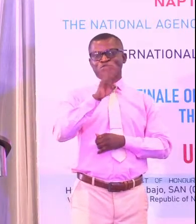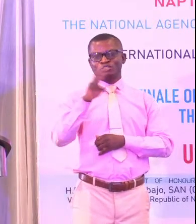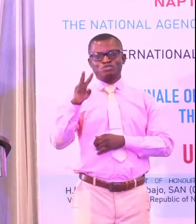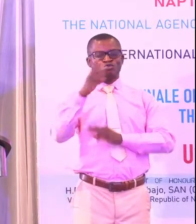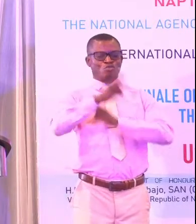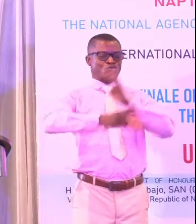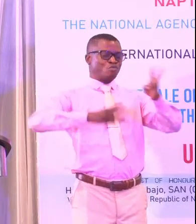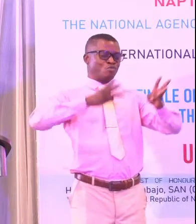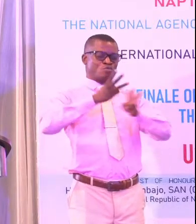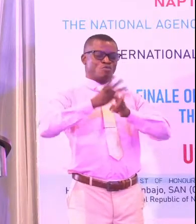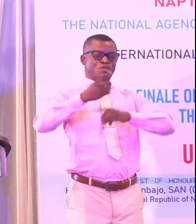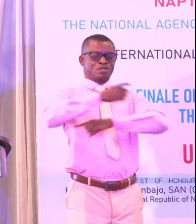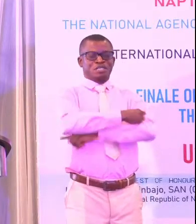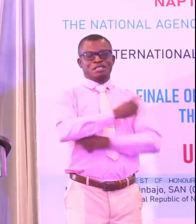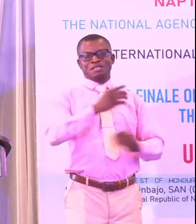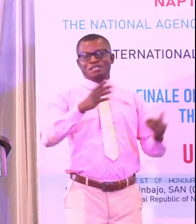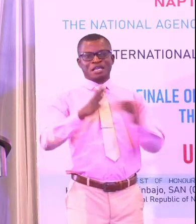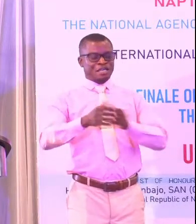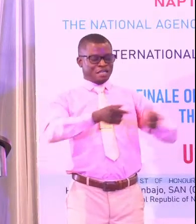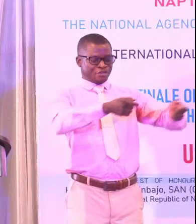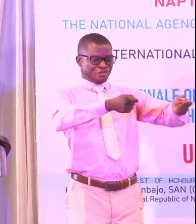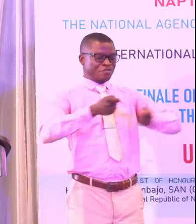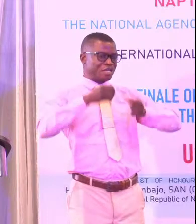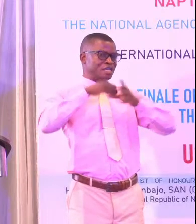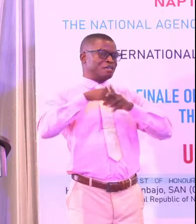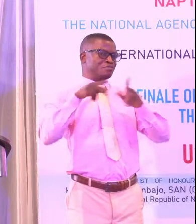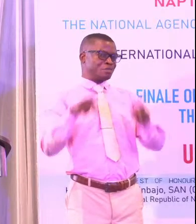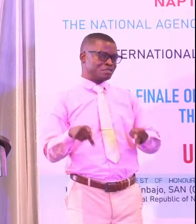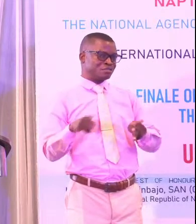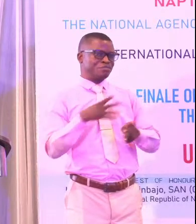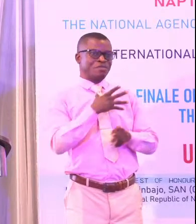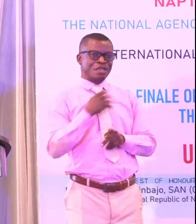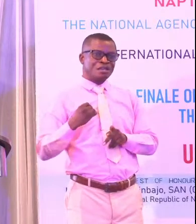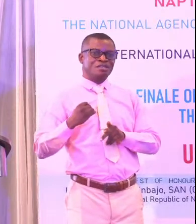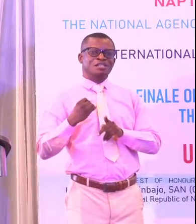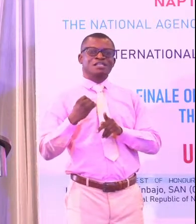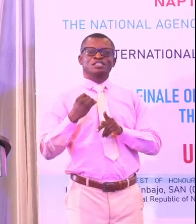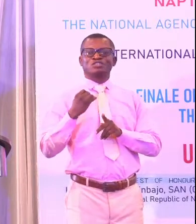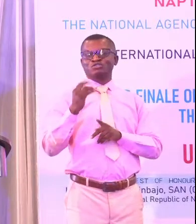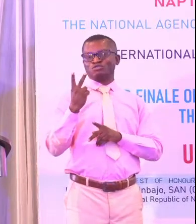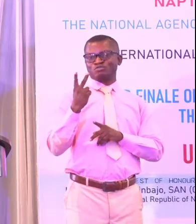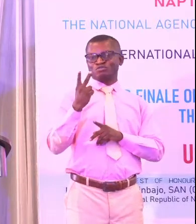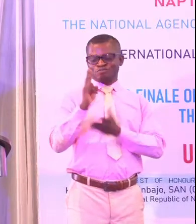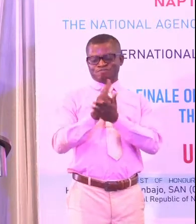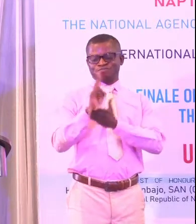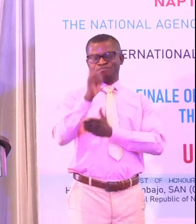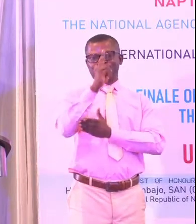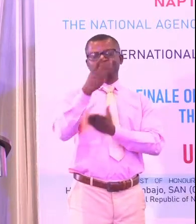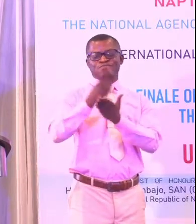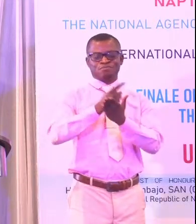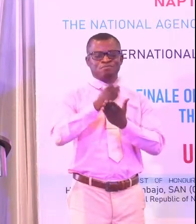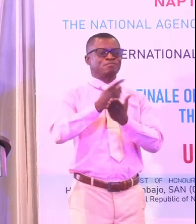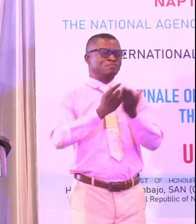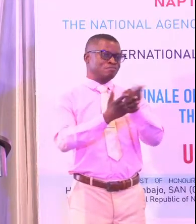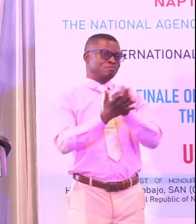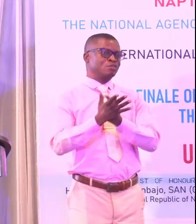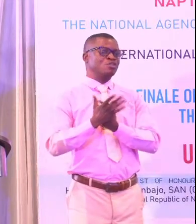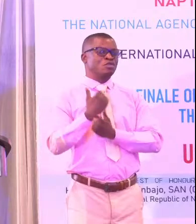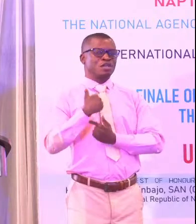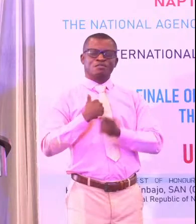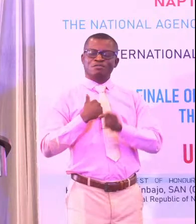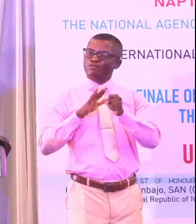Against Trafficking in Persons and finals of the Inter-University Debate. We have had a week full of